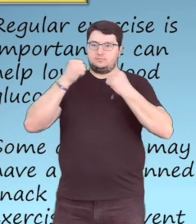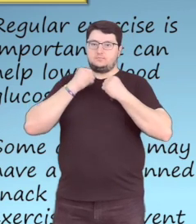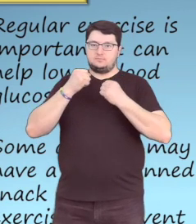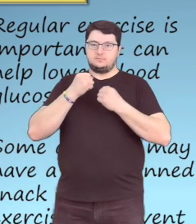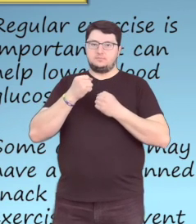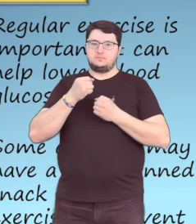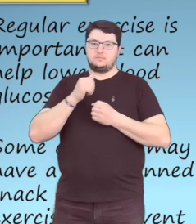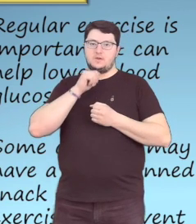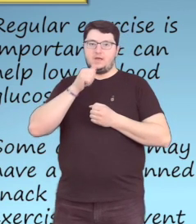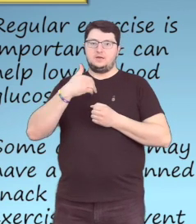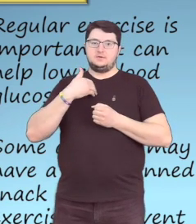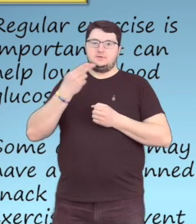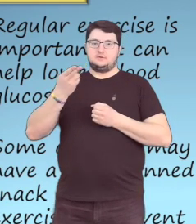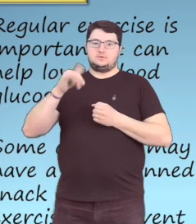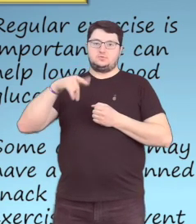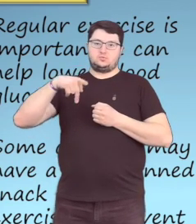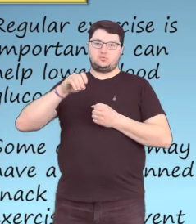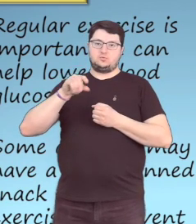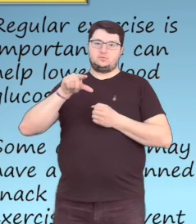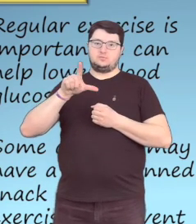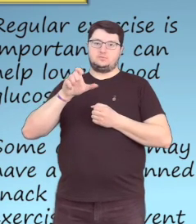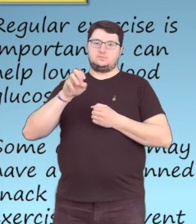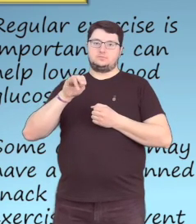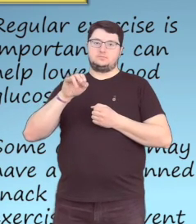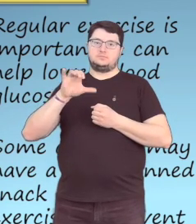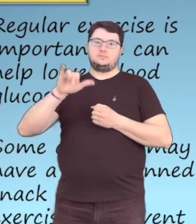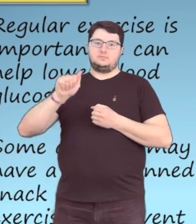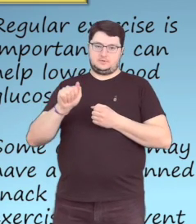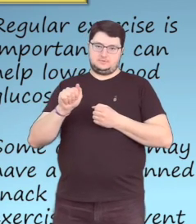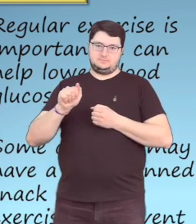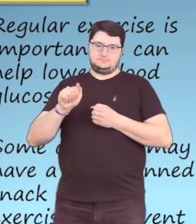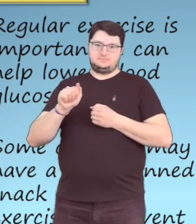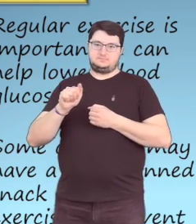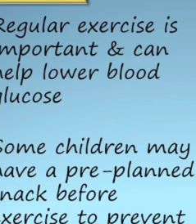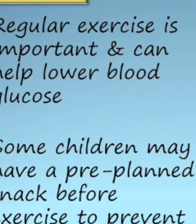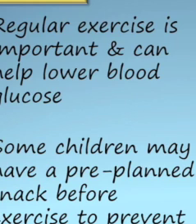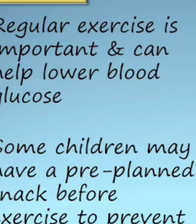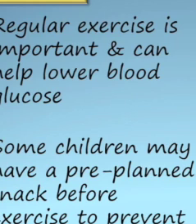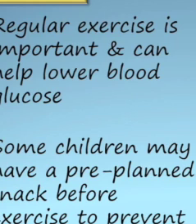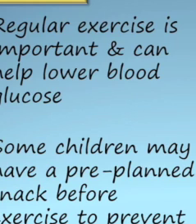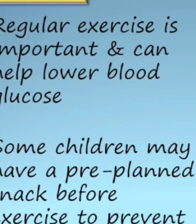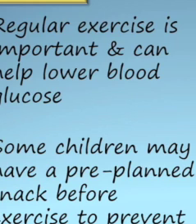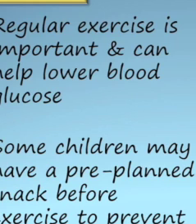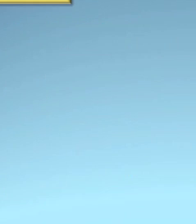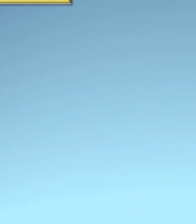-planned snack that is eaten before exercise to prevent hypoglycemia.